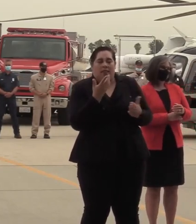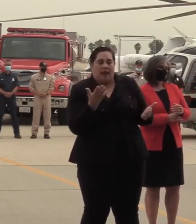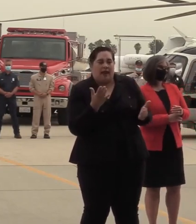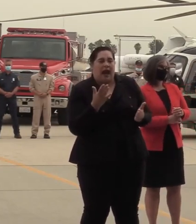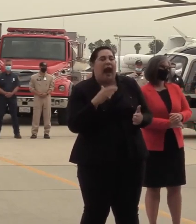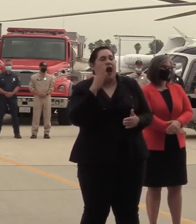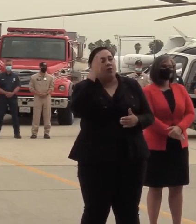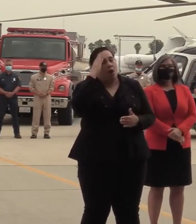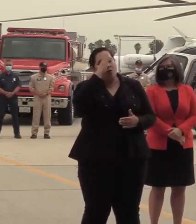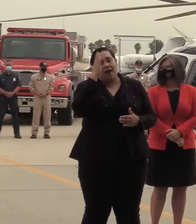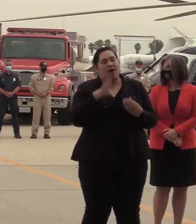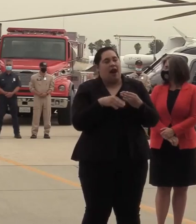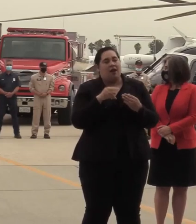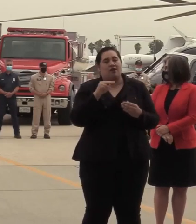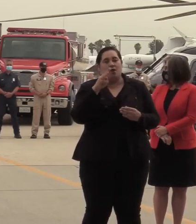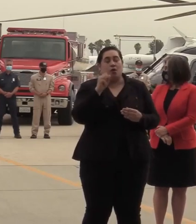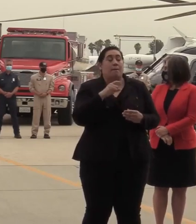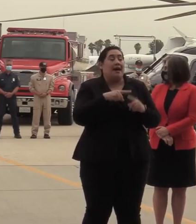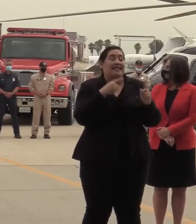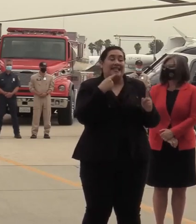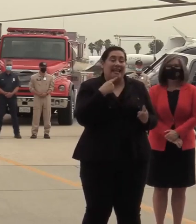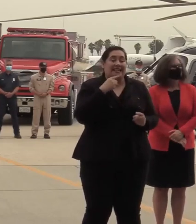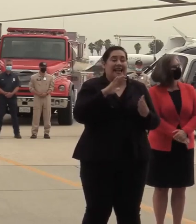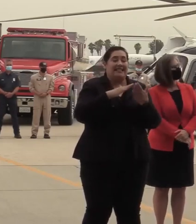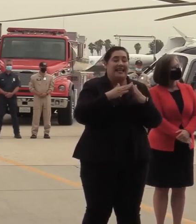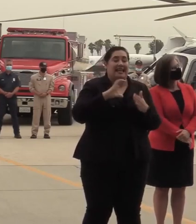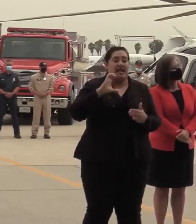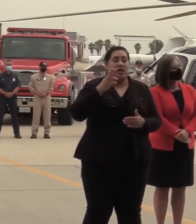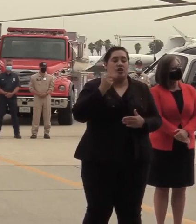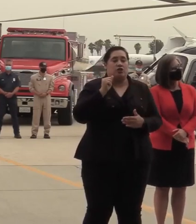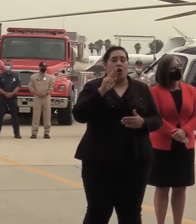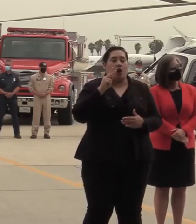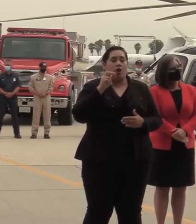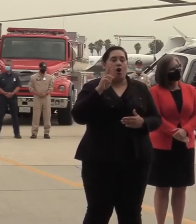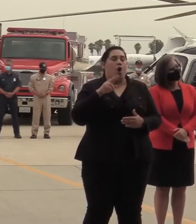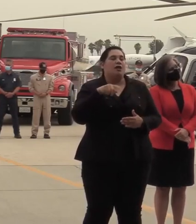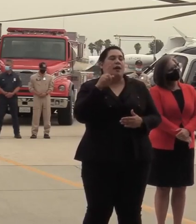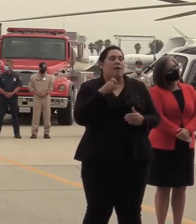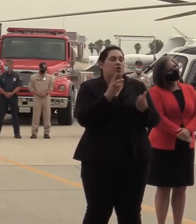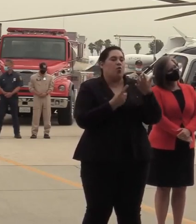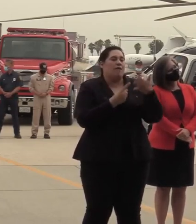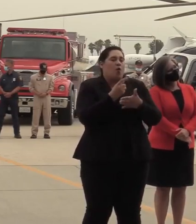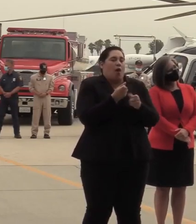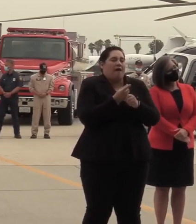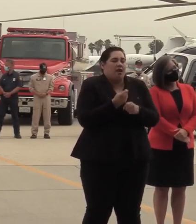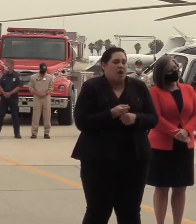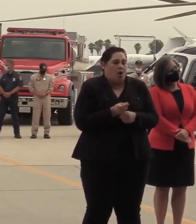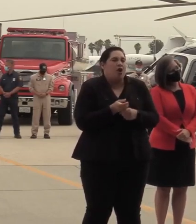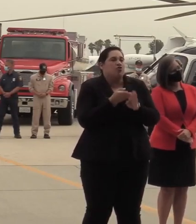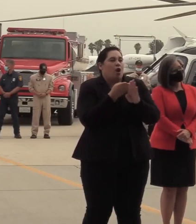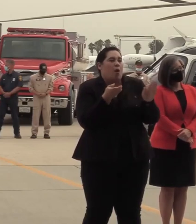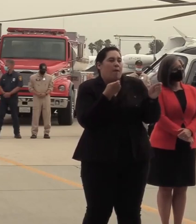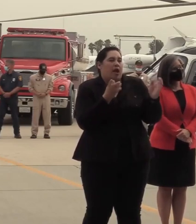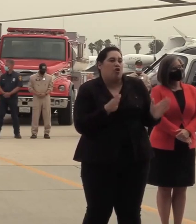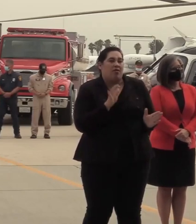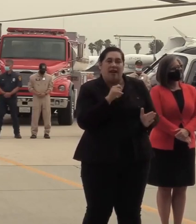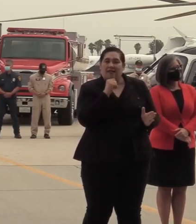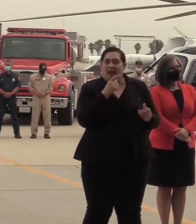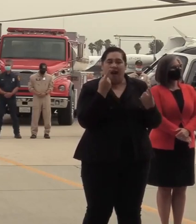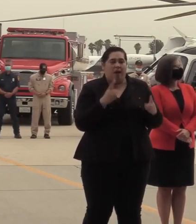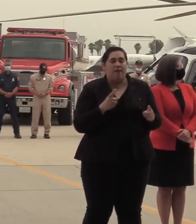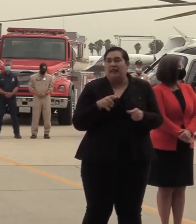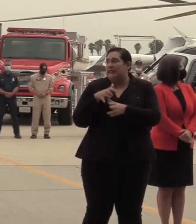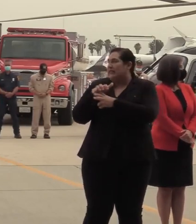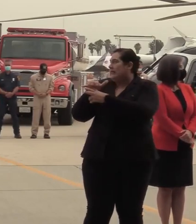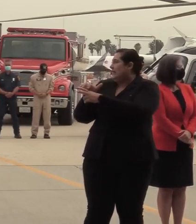this will never make the news. It actually says in the city charter that the mayor is supposed to review our general managers every single year, a practice that hadn't happened.